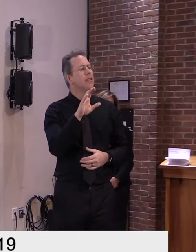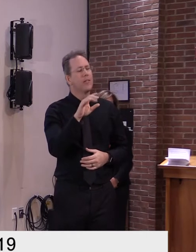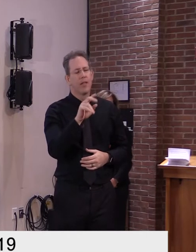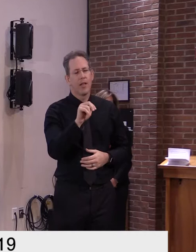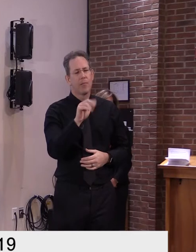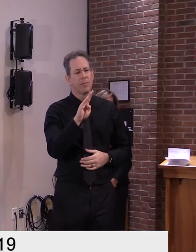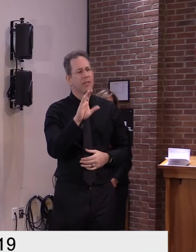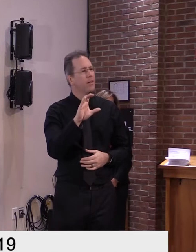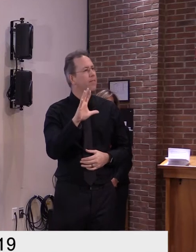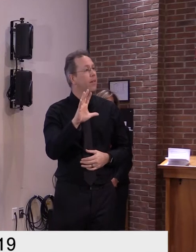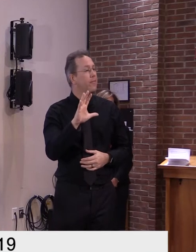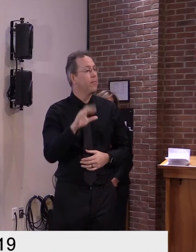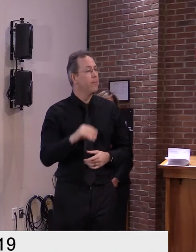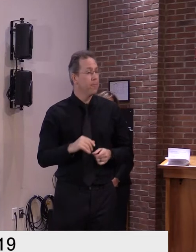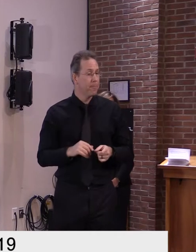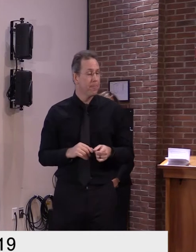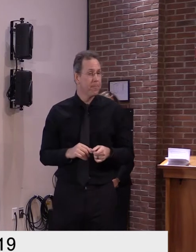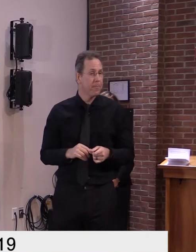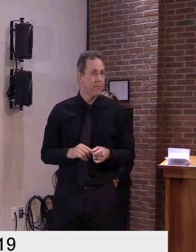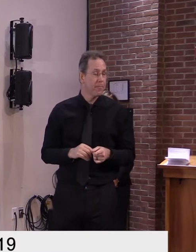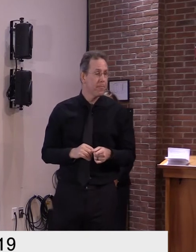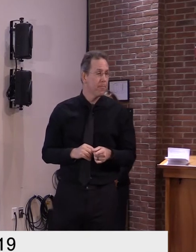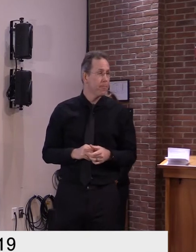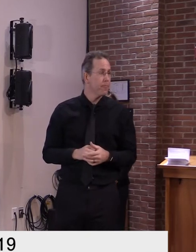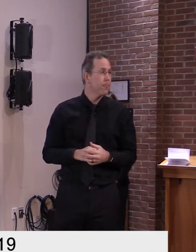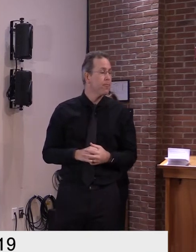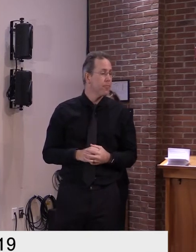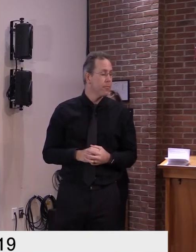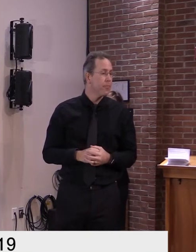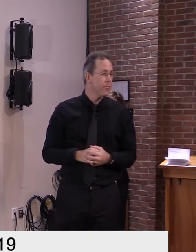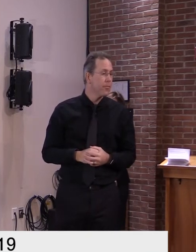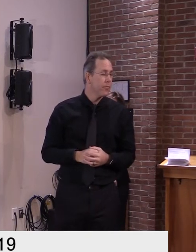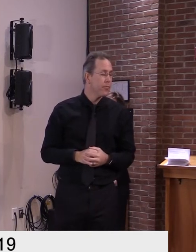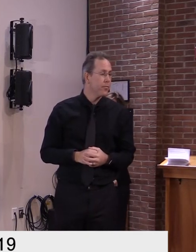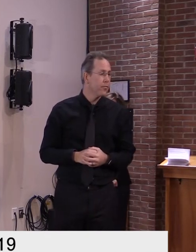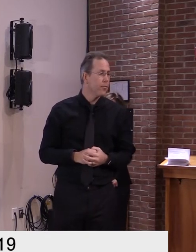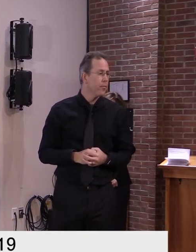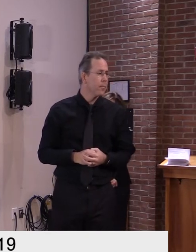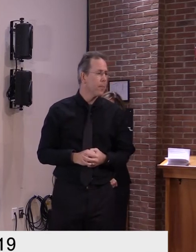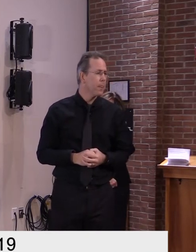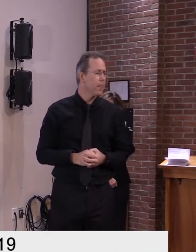NBC5. Good morning. Since you've been speaking with Senator Sanders and Leahy,